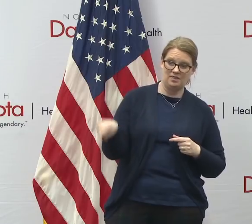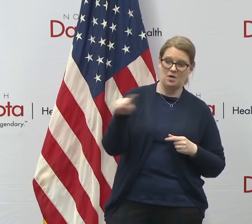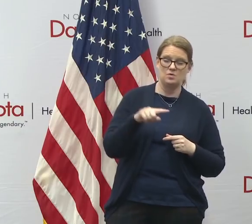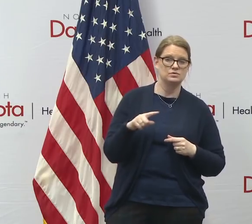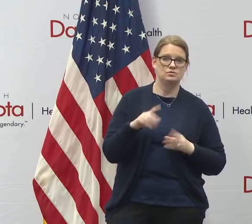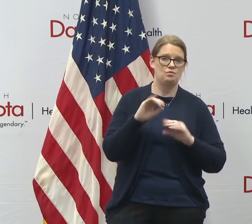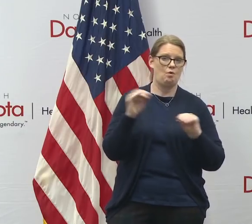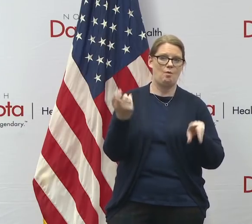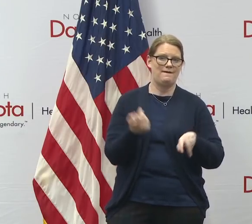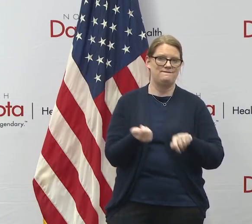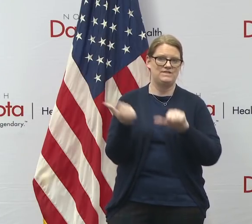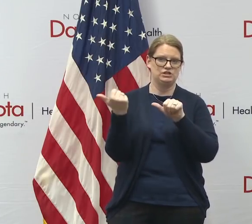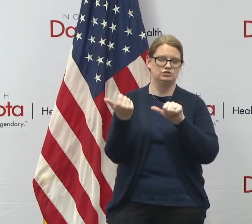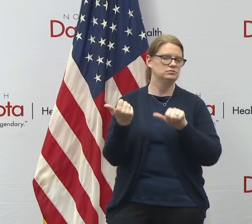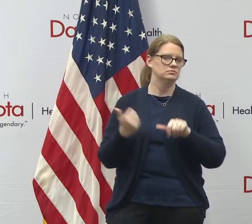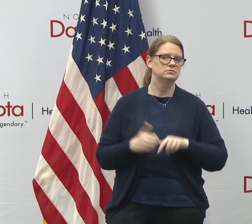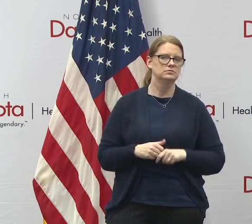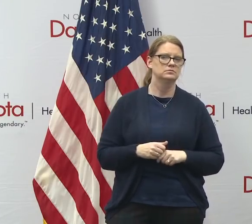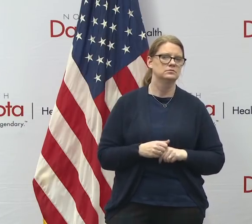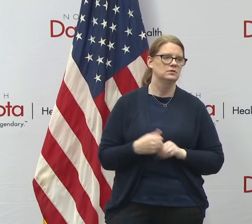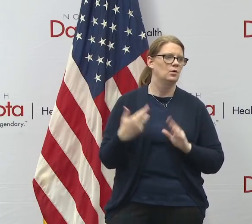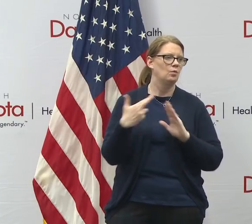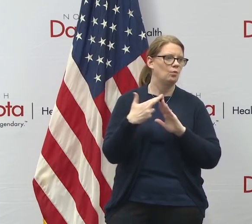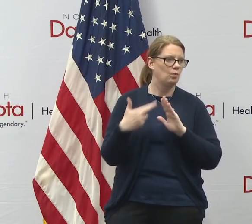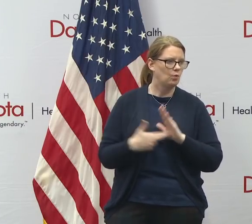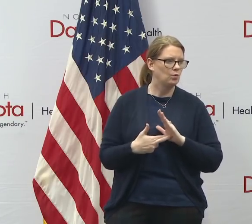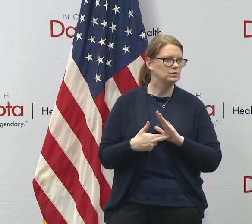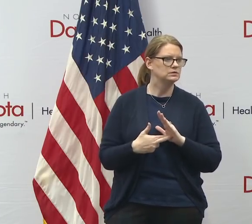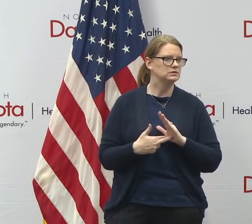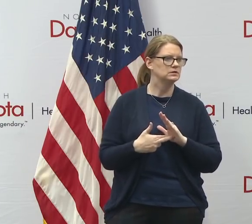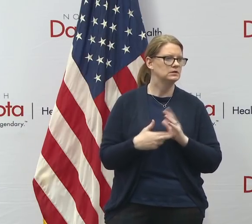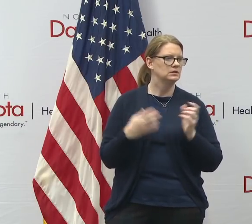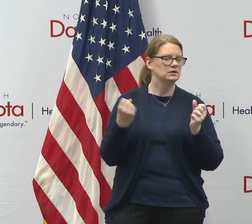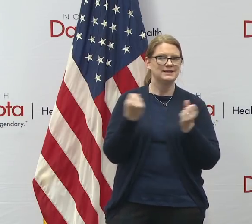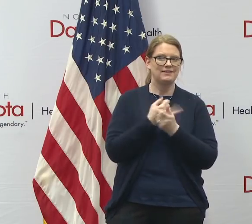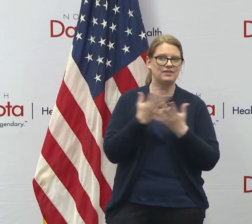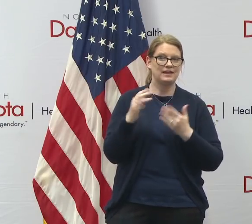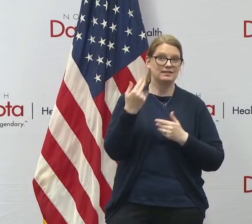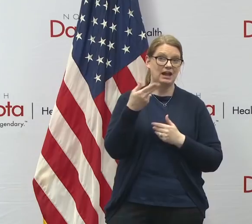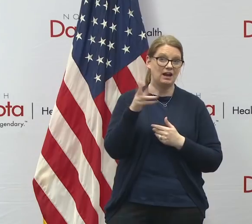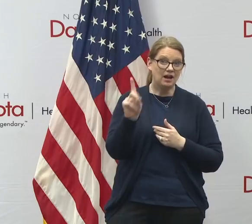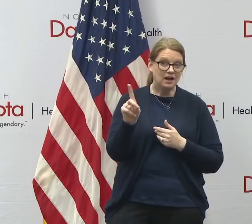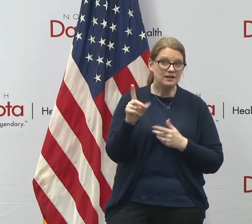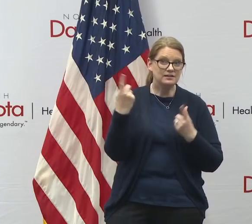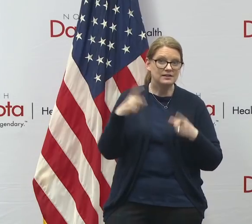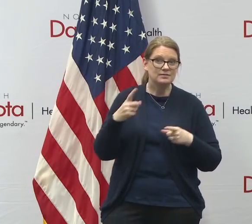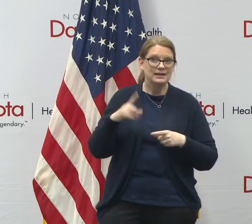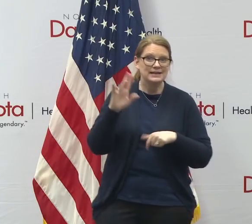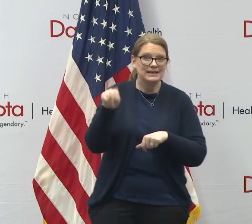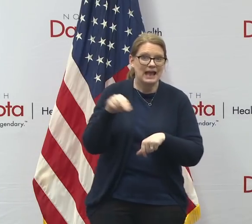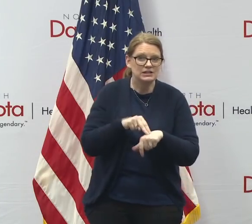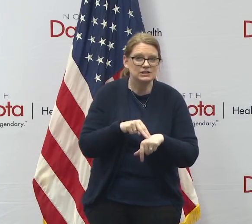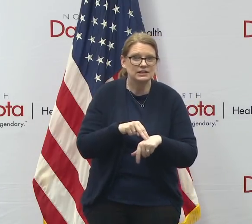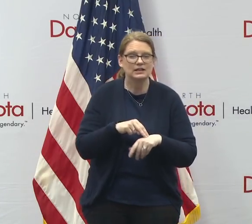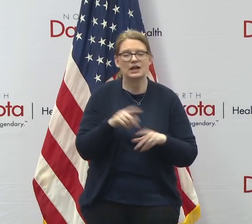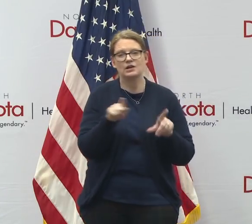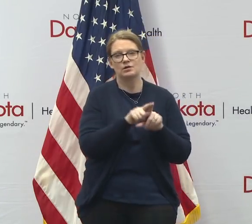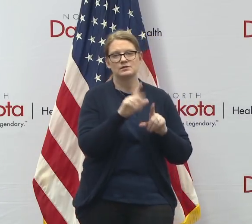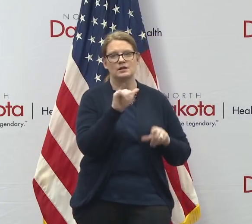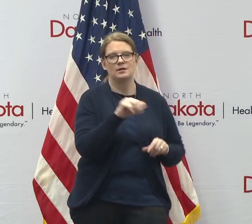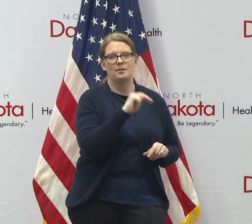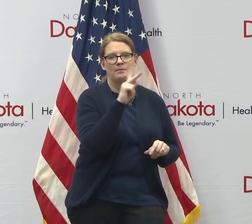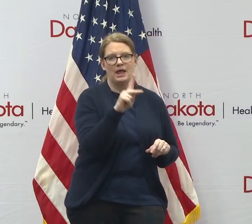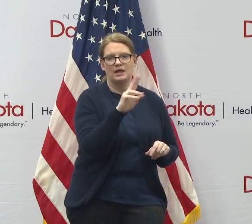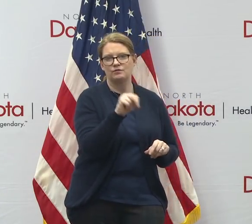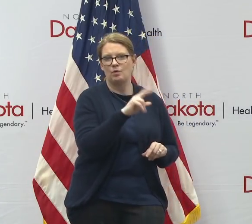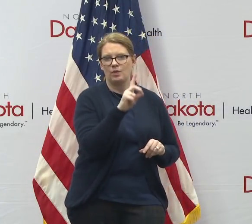no eviction rules and all the stuff that HUD is doing nationally, then we're following. And the Bank of North Dakota, which has